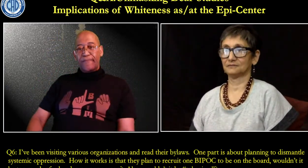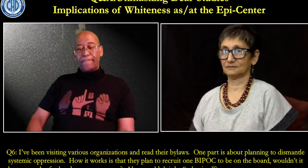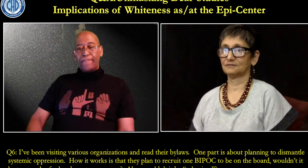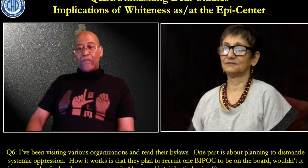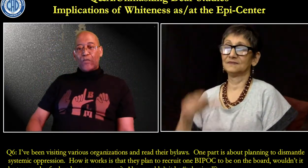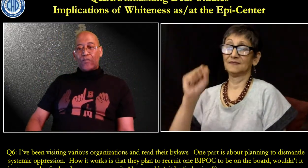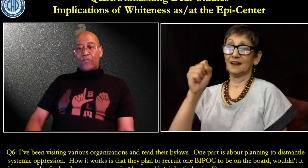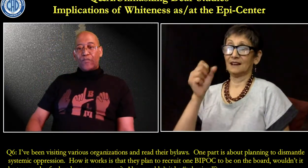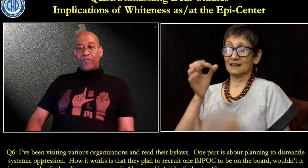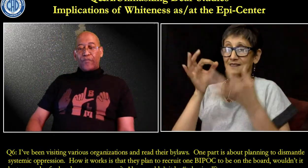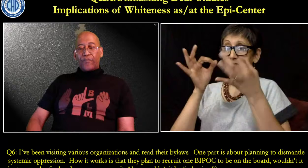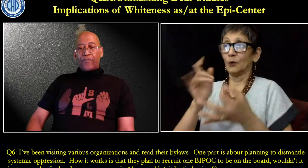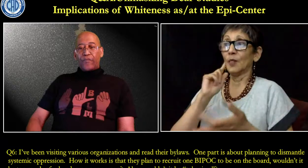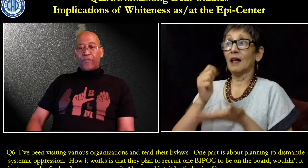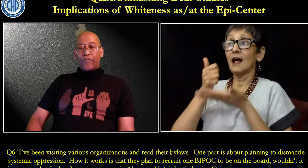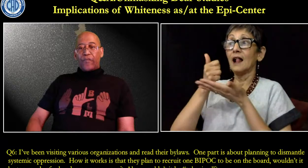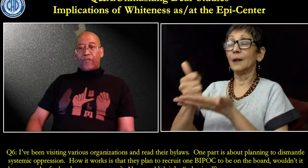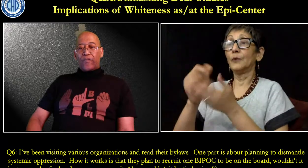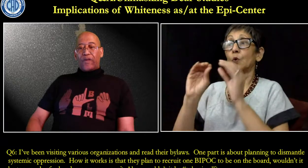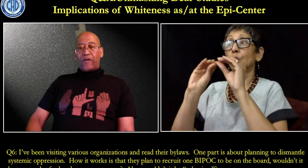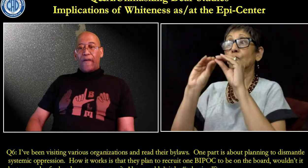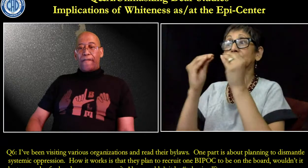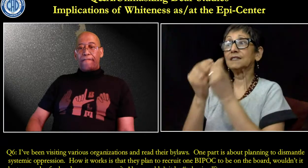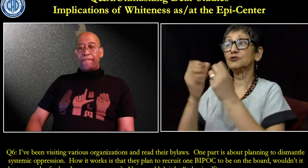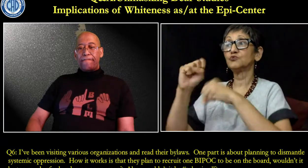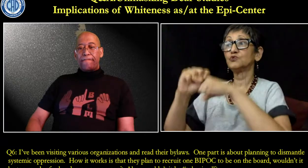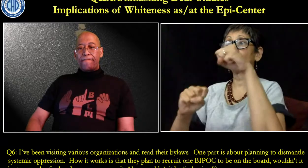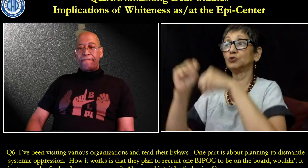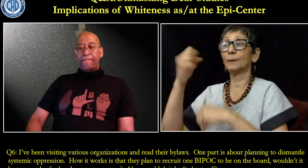and there will be a better successful way with that.